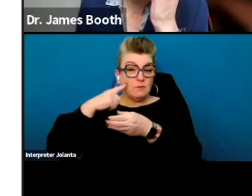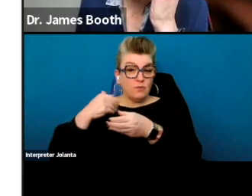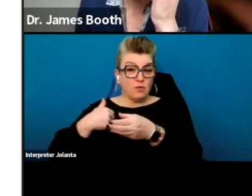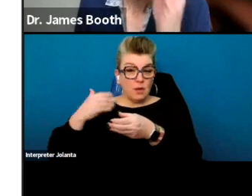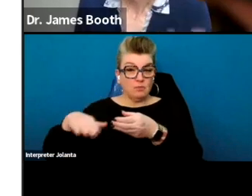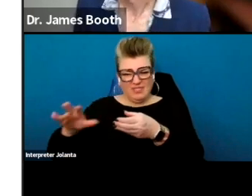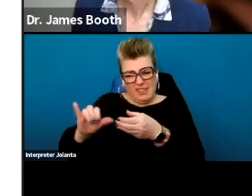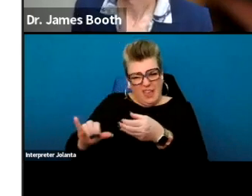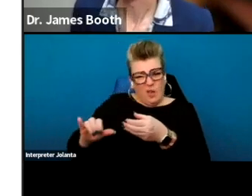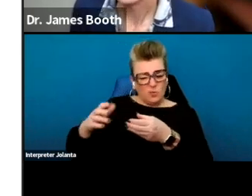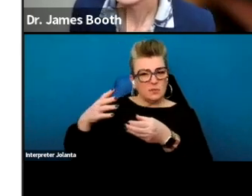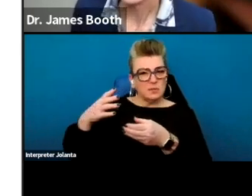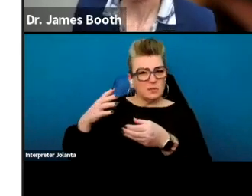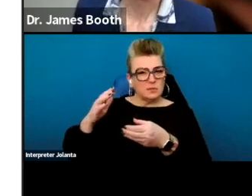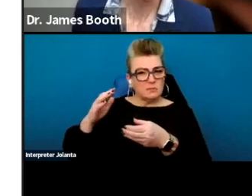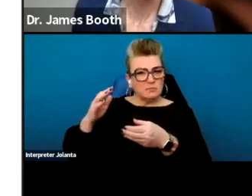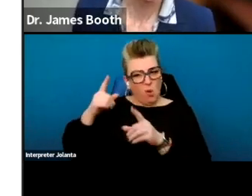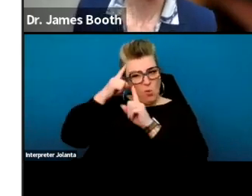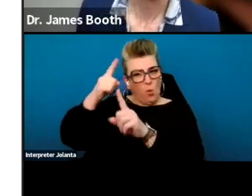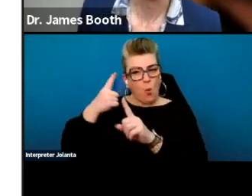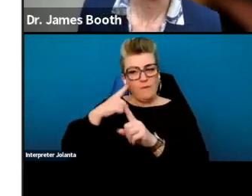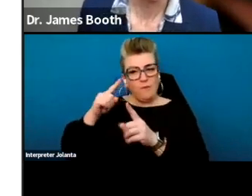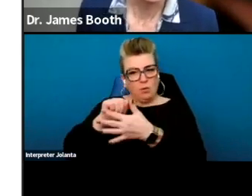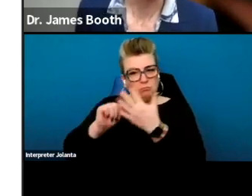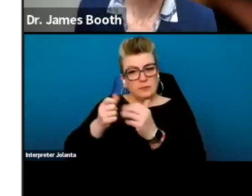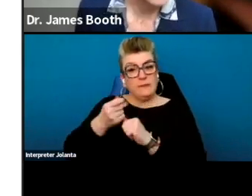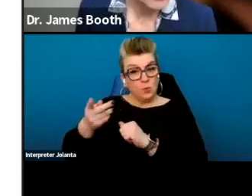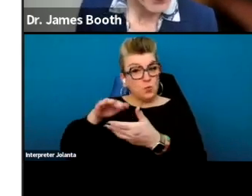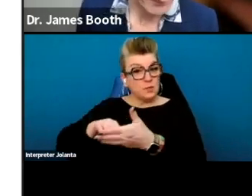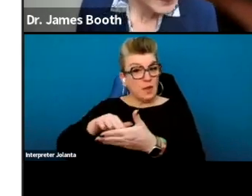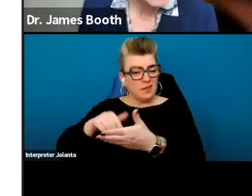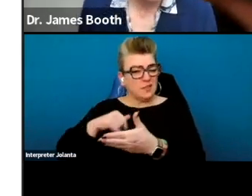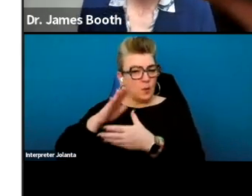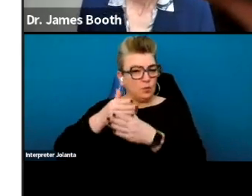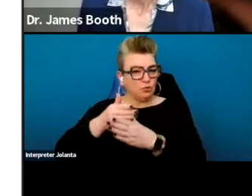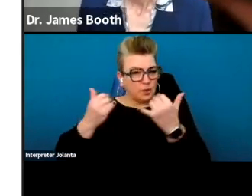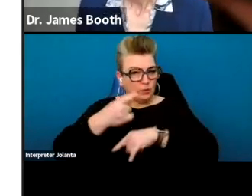of the couple studies that I'll focus on today.